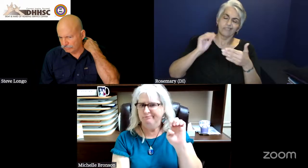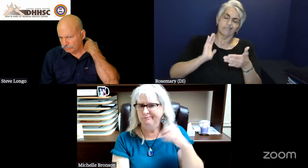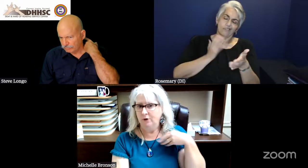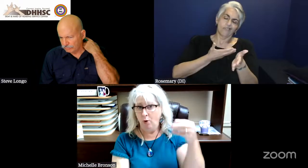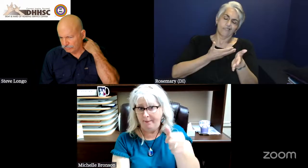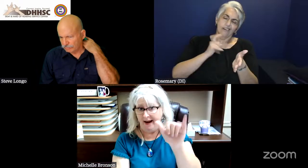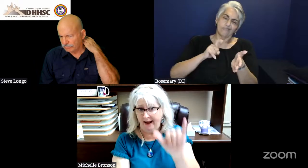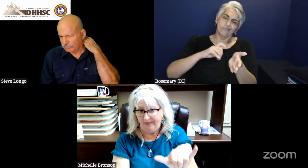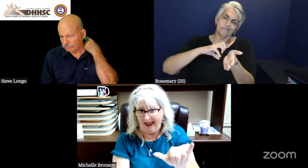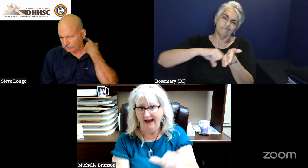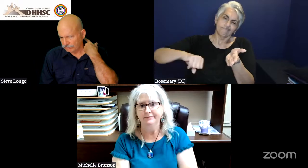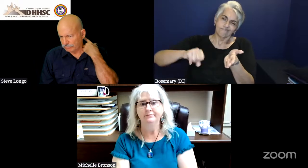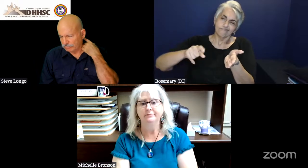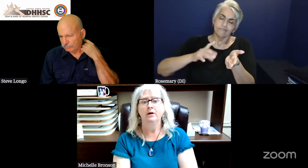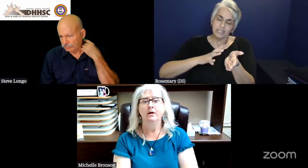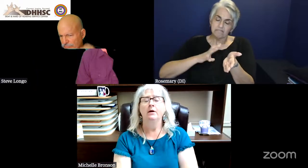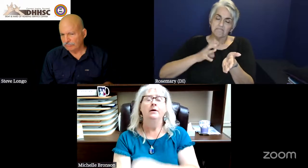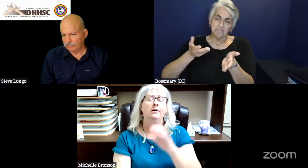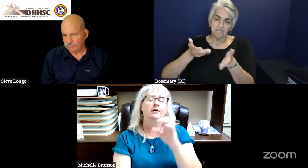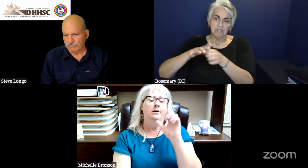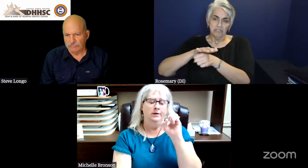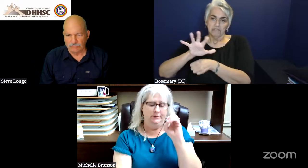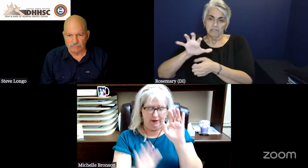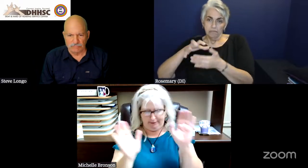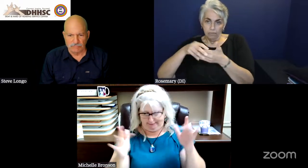$500 deductible, which we'll pay.